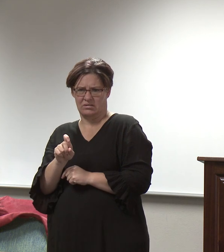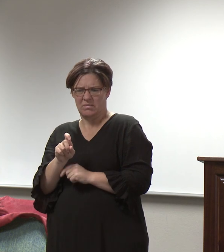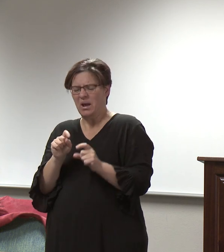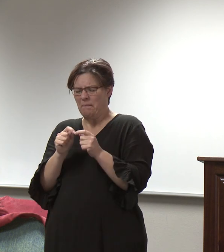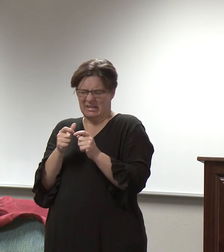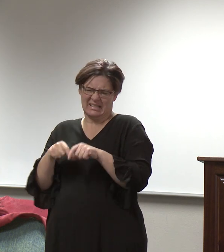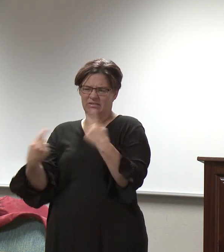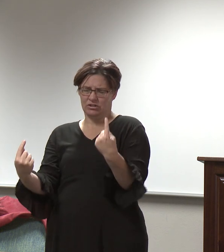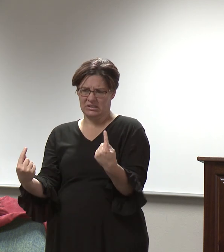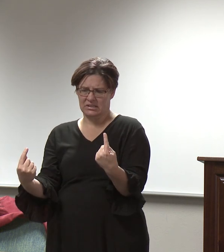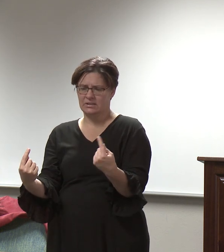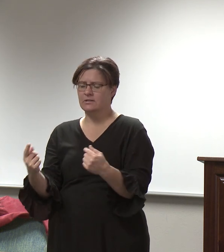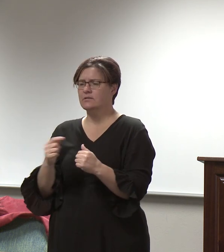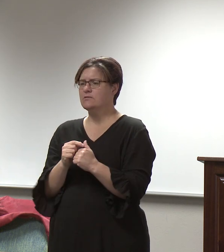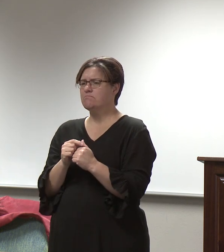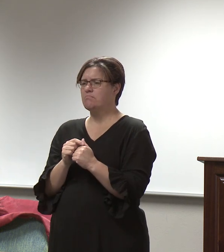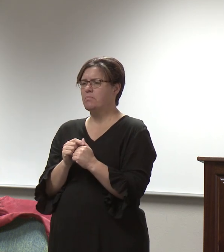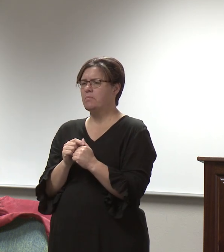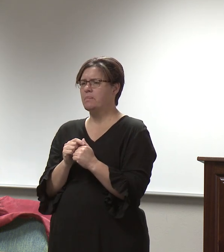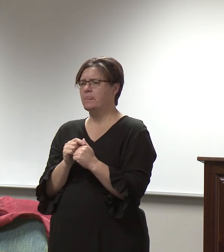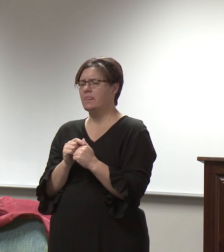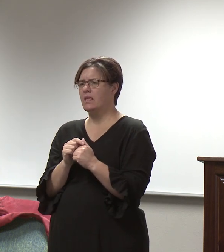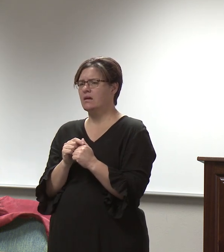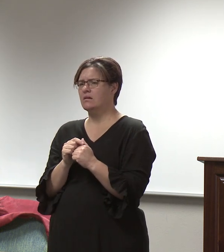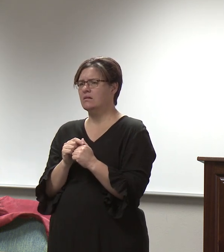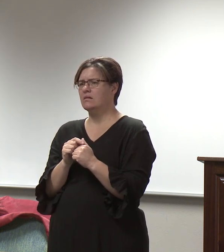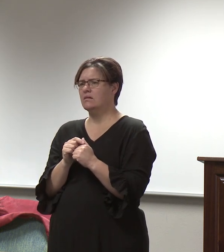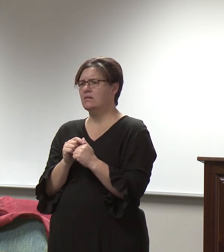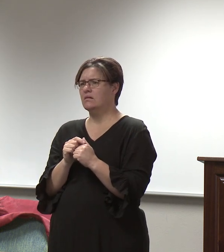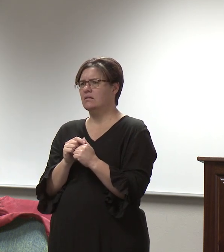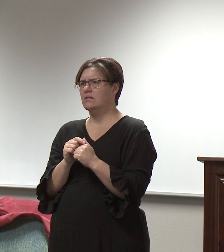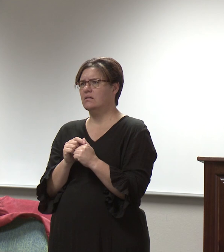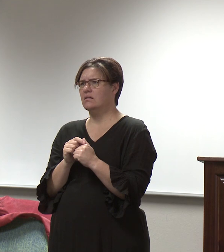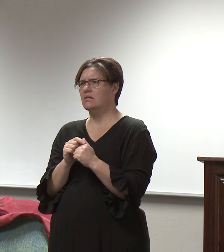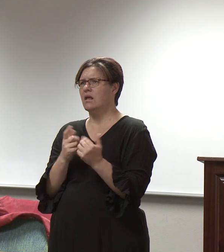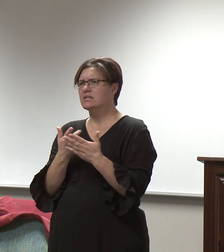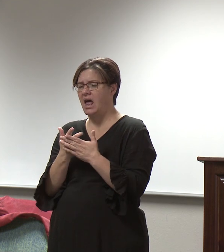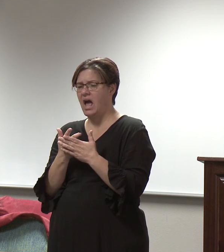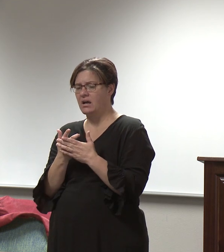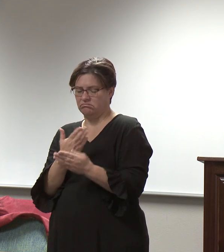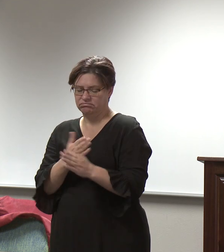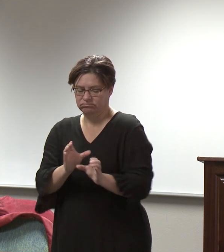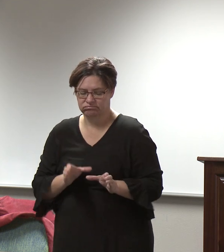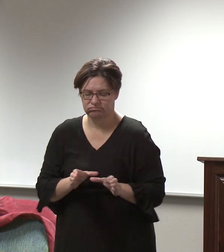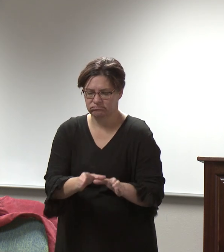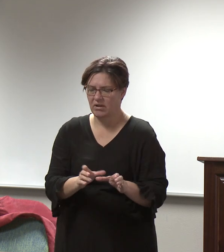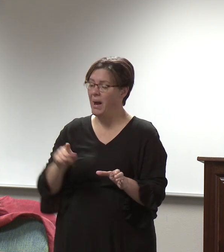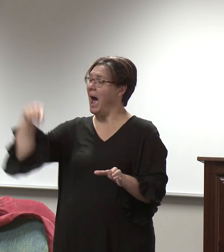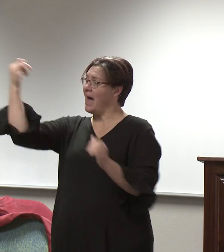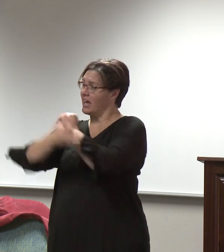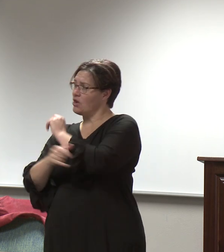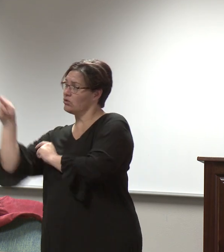one, but we have colonialism as a kind of invasion and occupation by a foreign